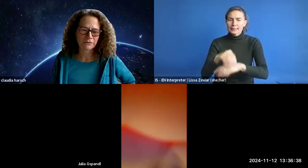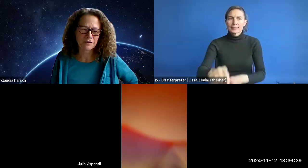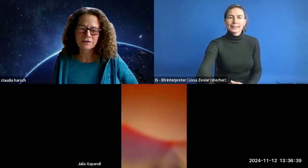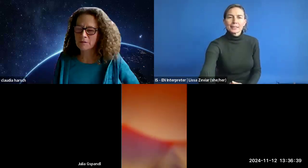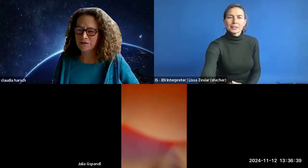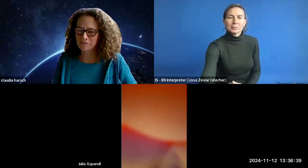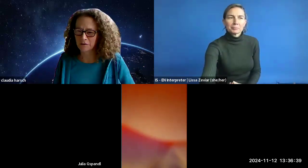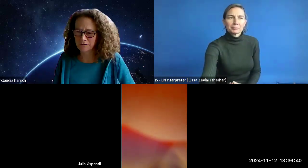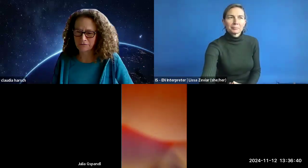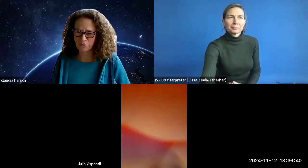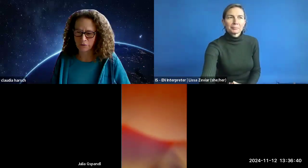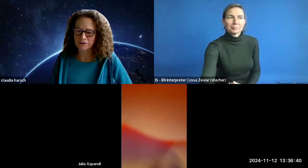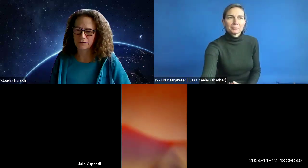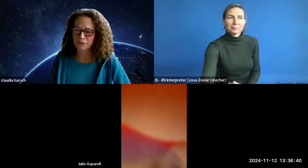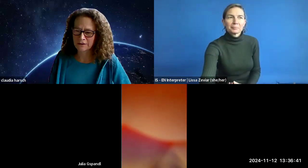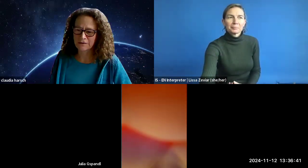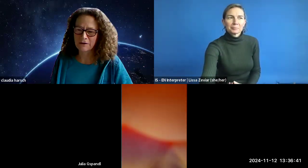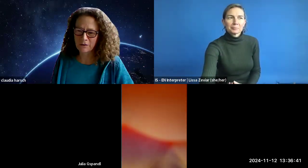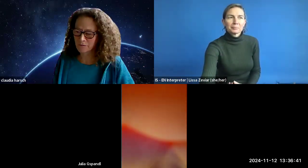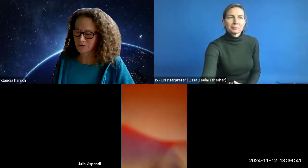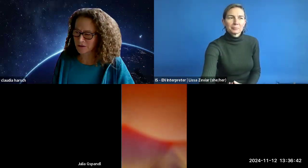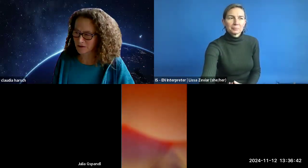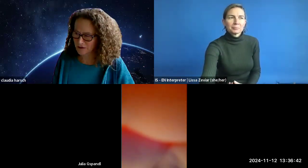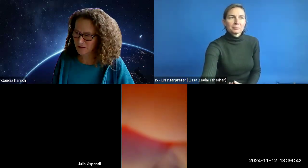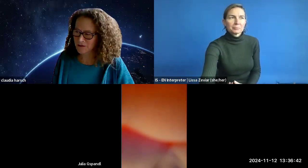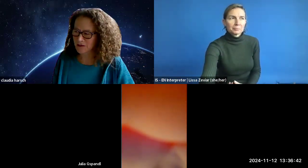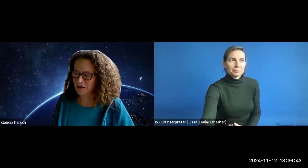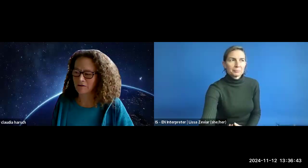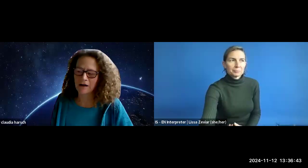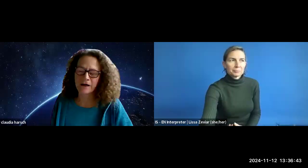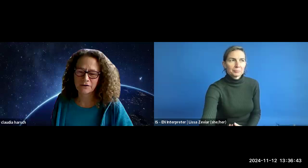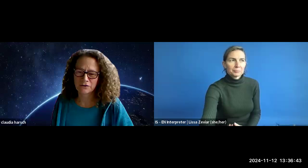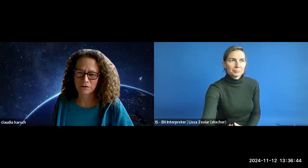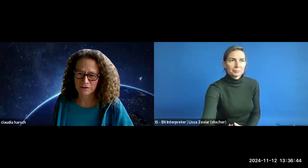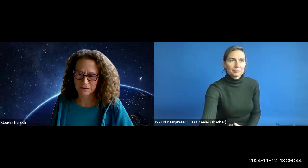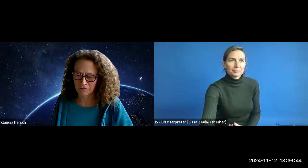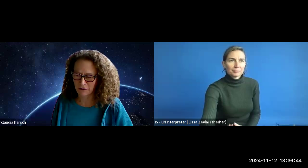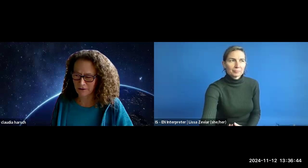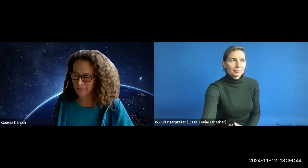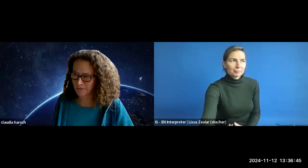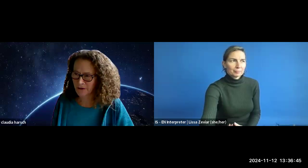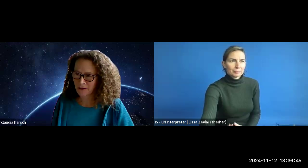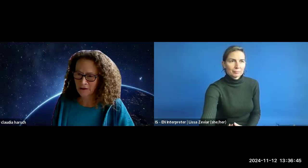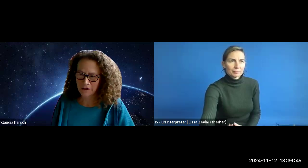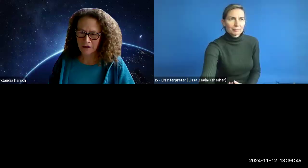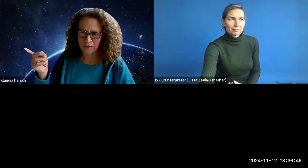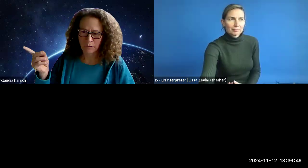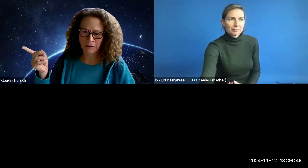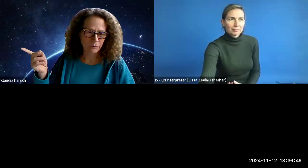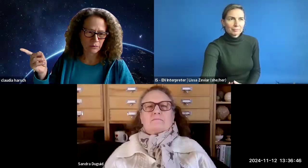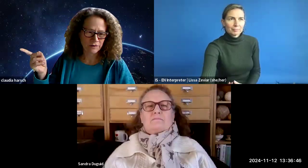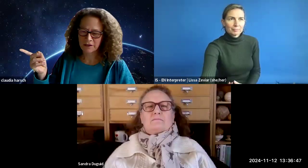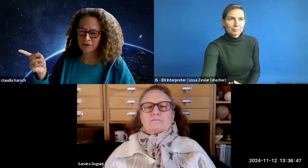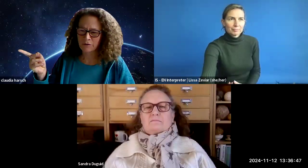on different steps involved if you want to develop tests that are aligned to the CFR.